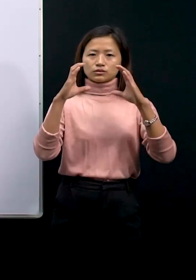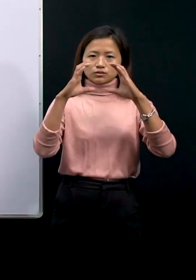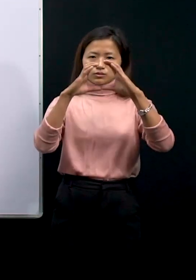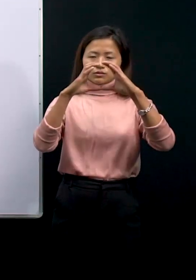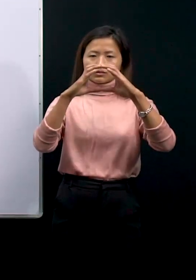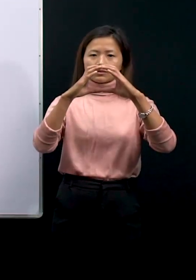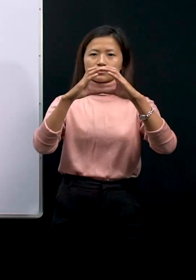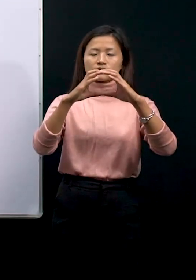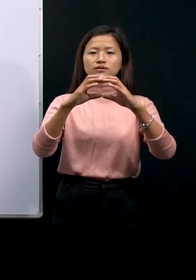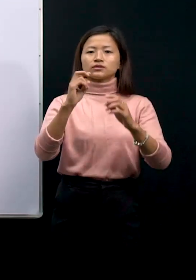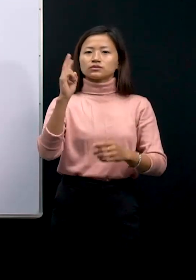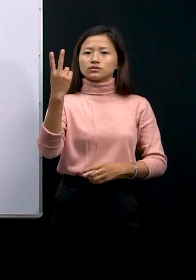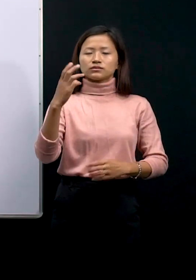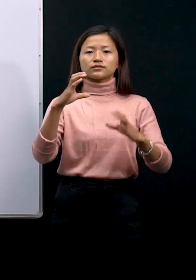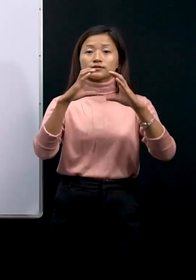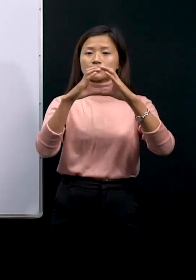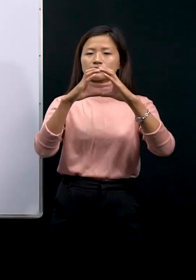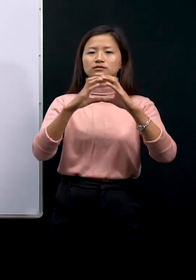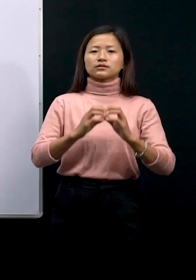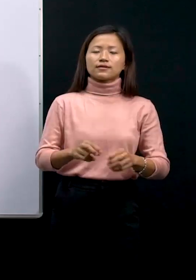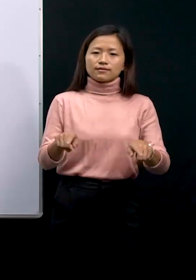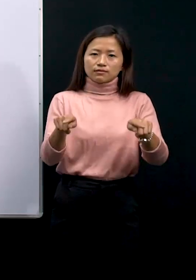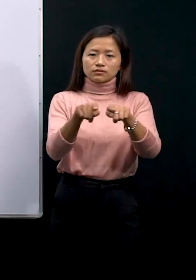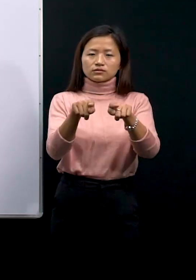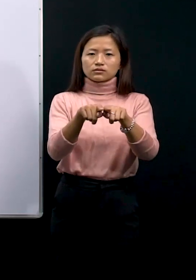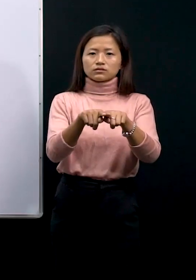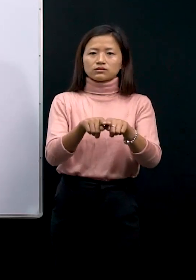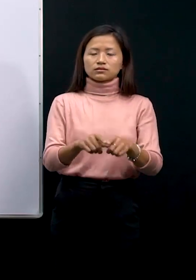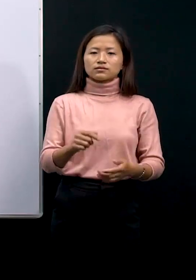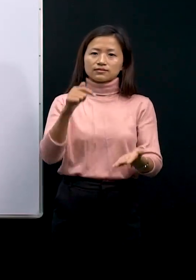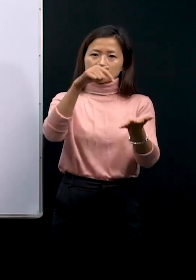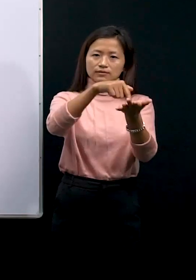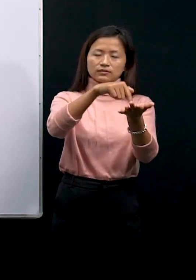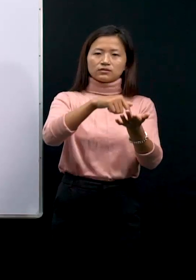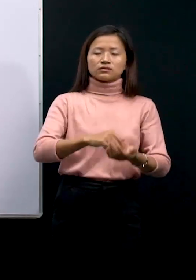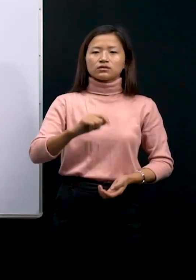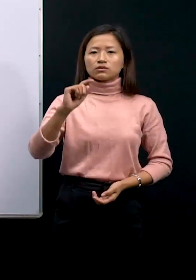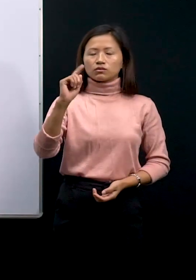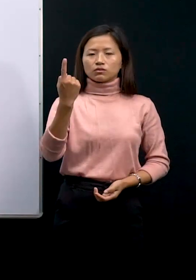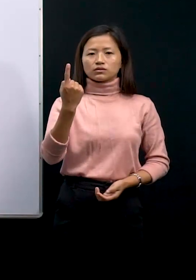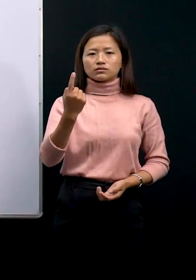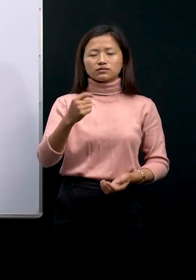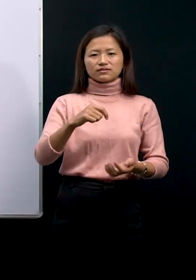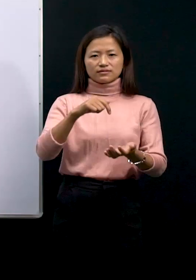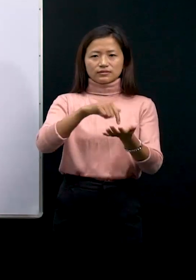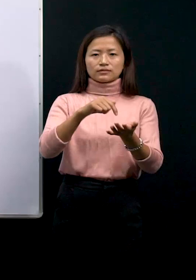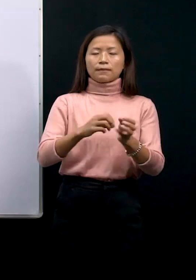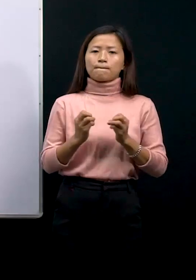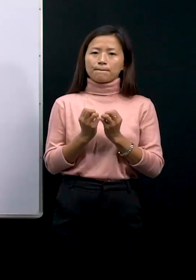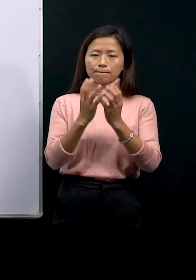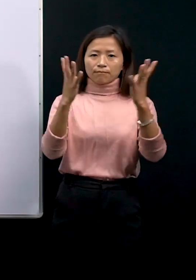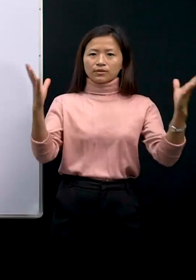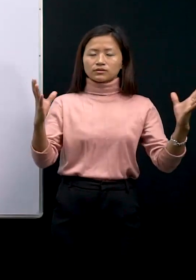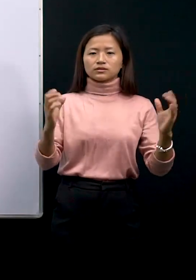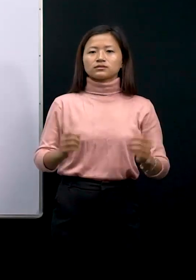concentric circles if they have same center. Means one center, many circles. I already explained to you with